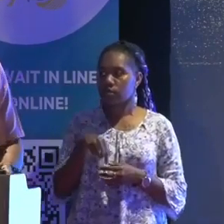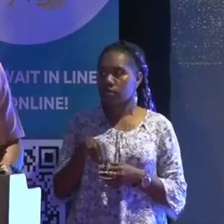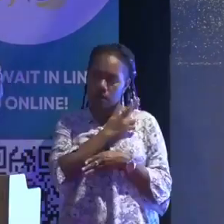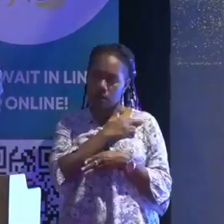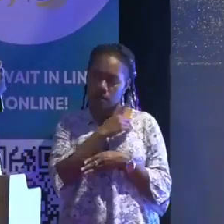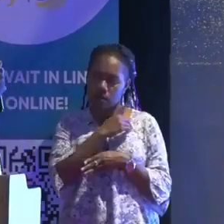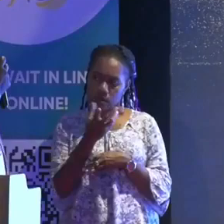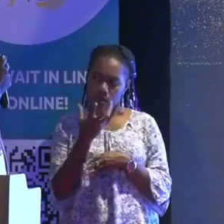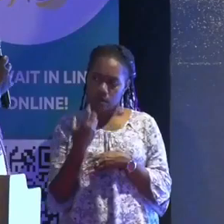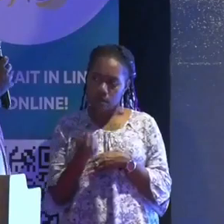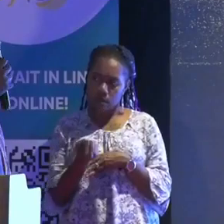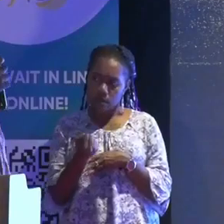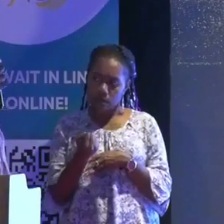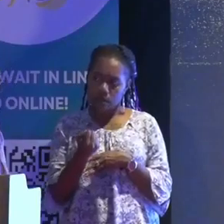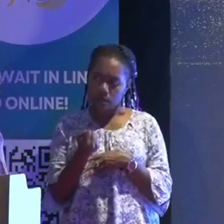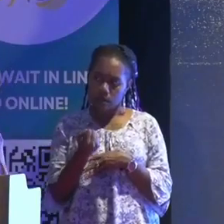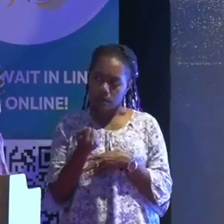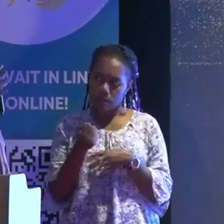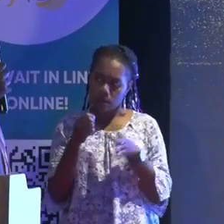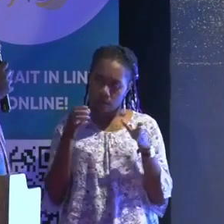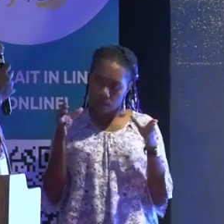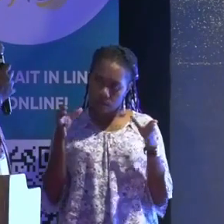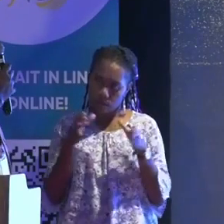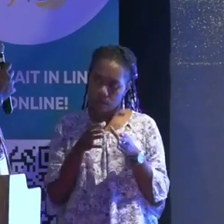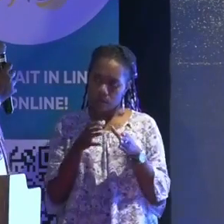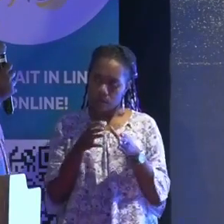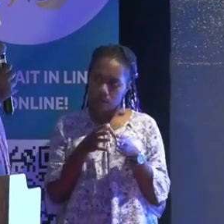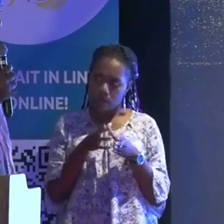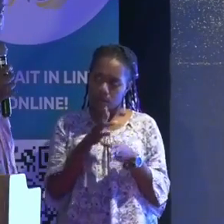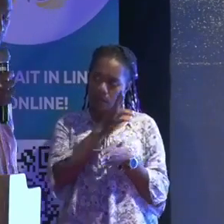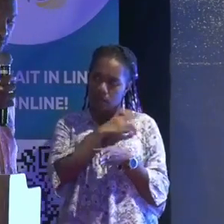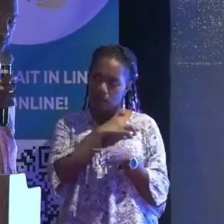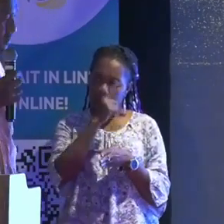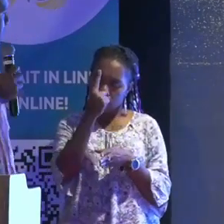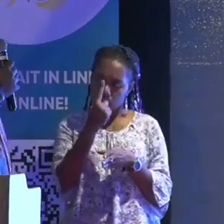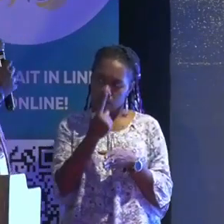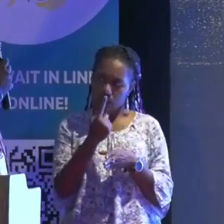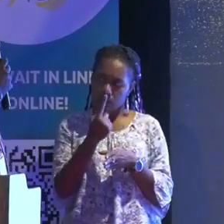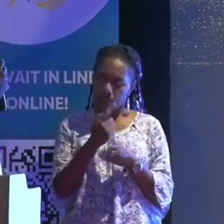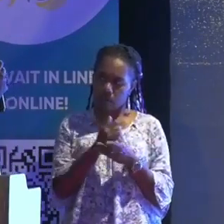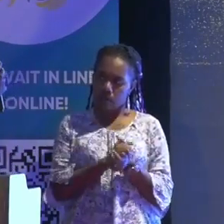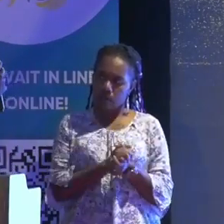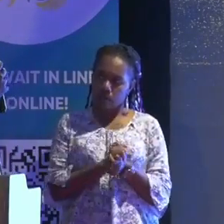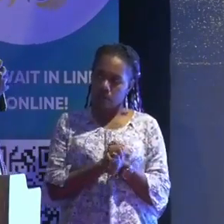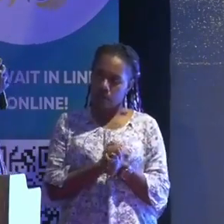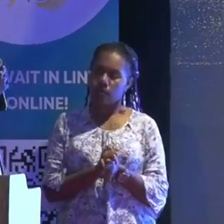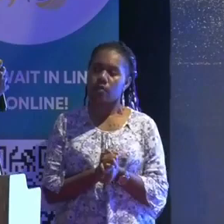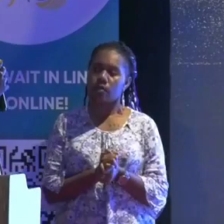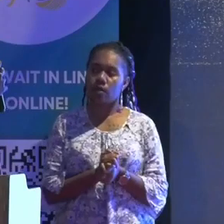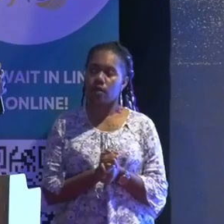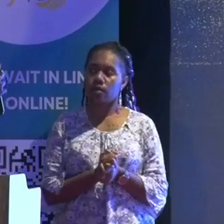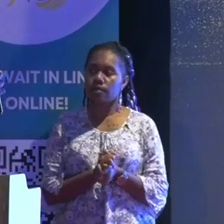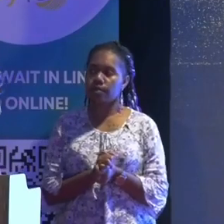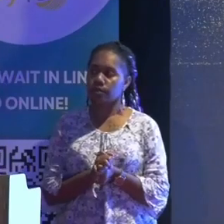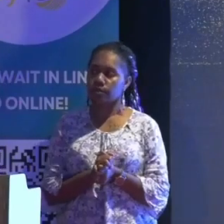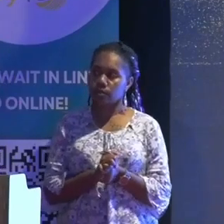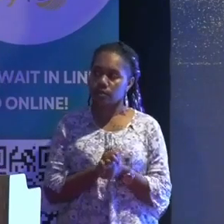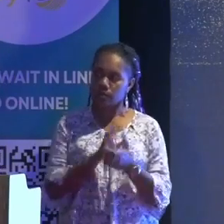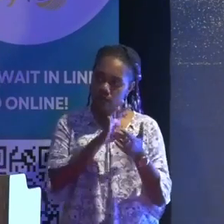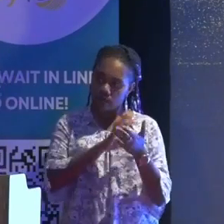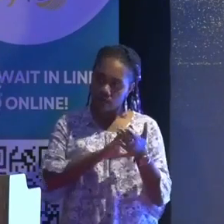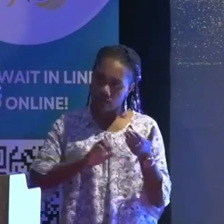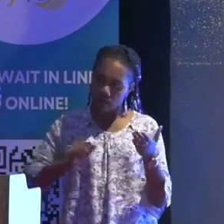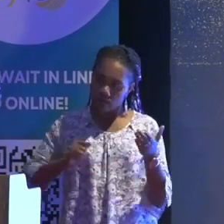and group employers obligation. First and foremost, deduct salary wages tax from